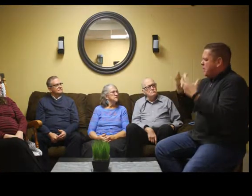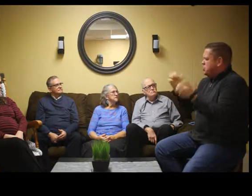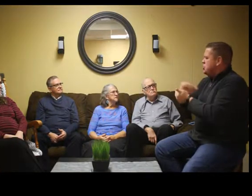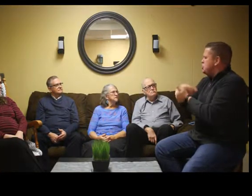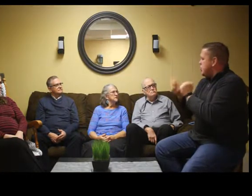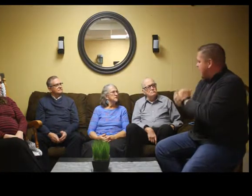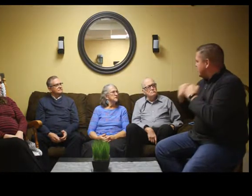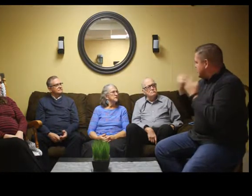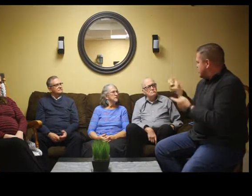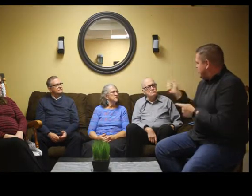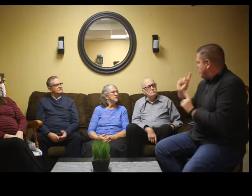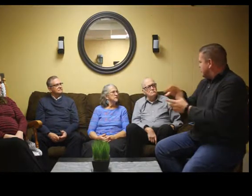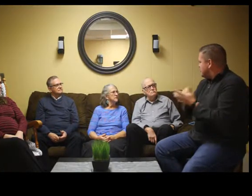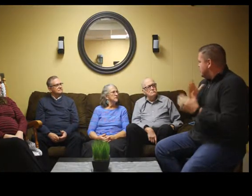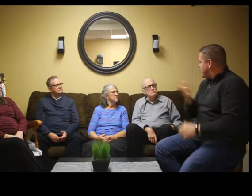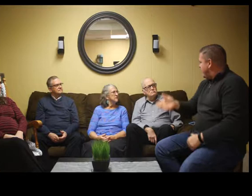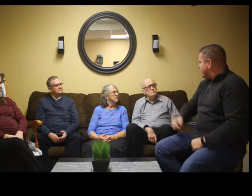it's changed since you were a student there.